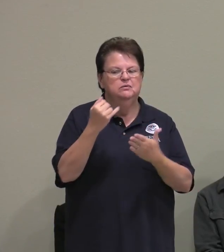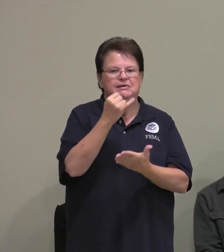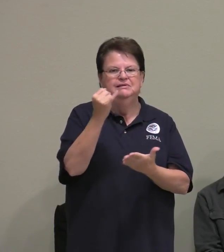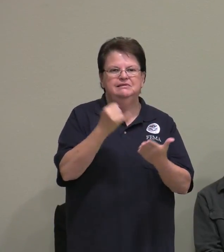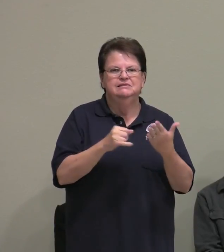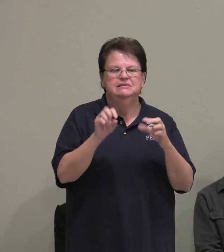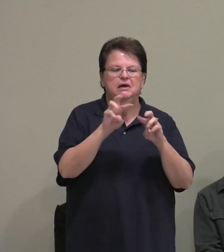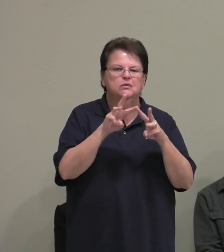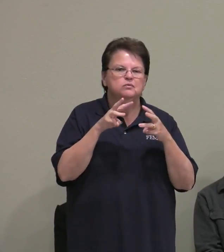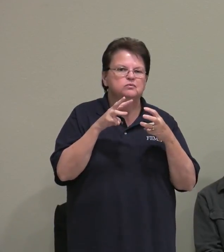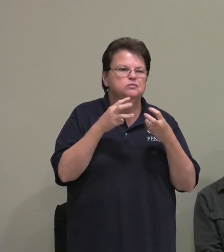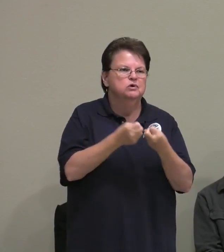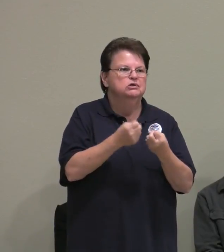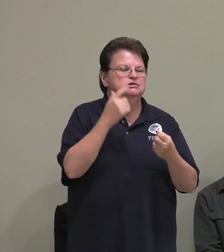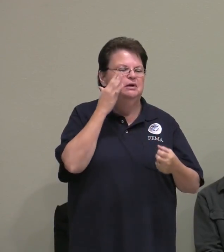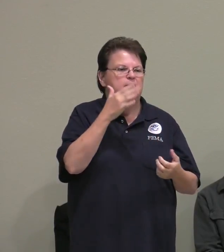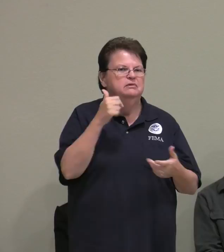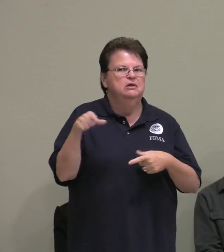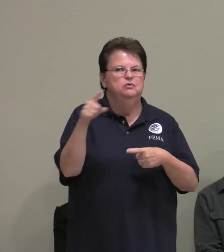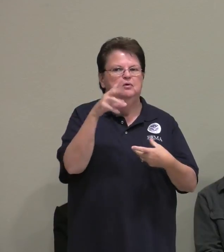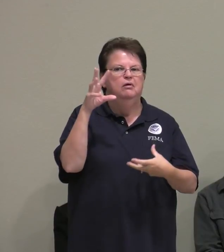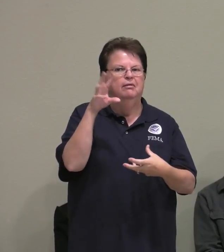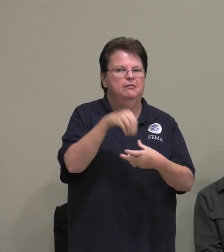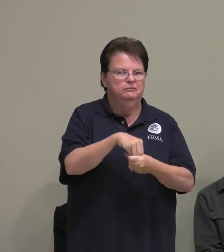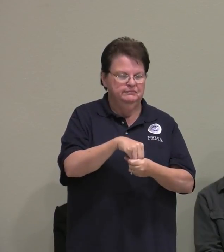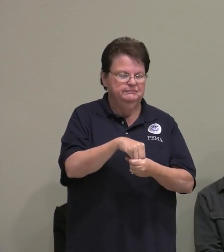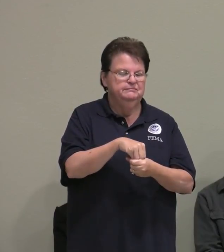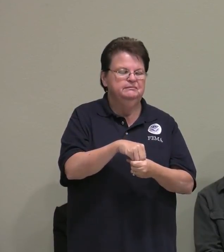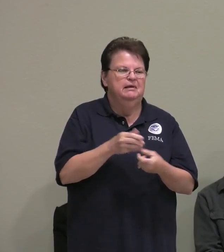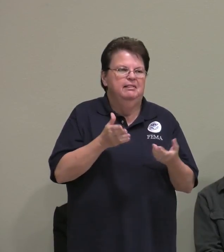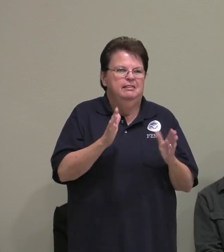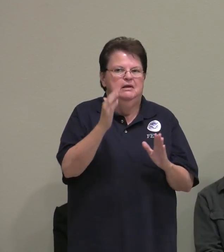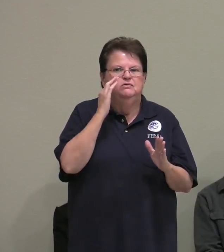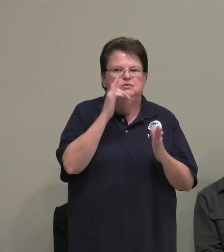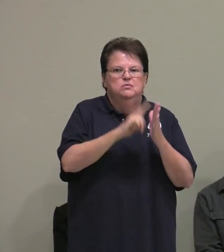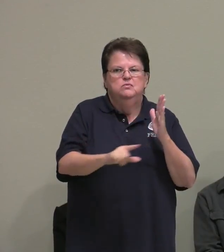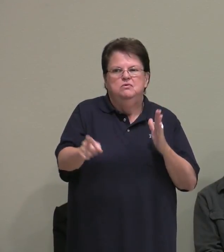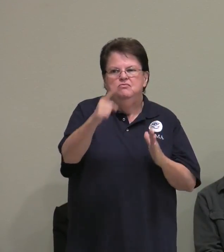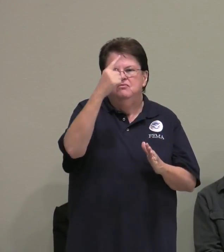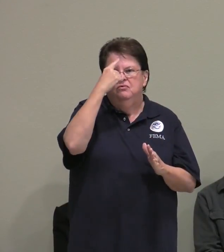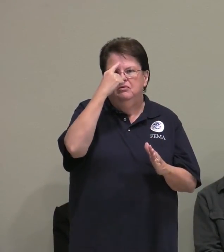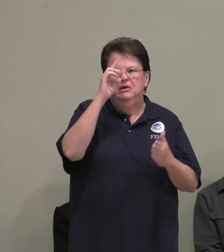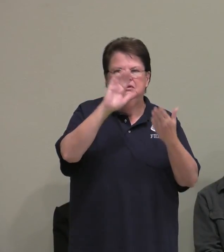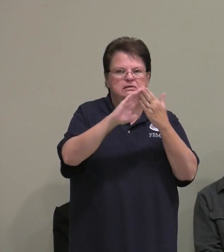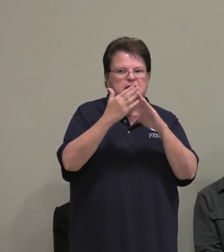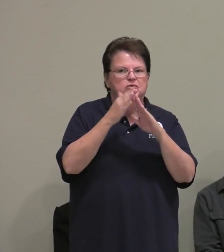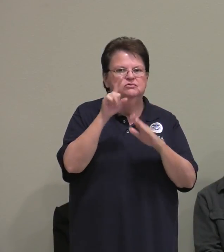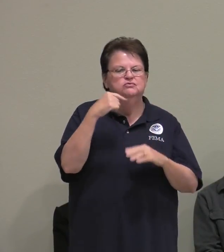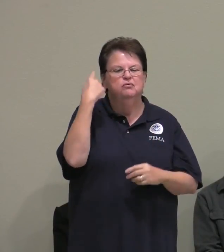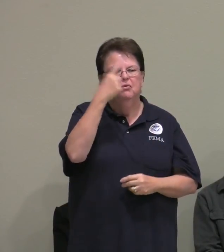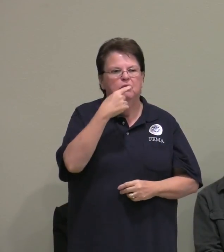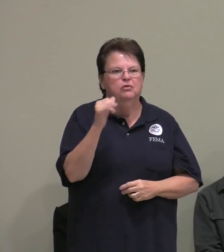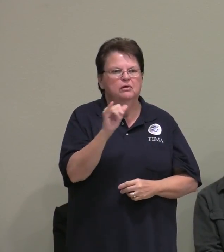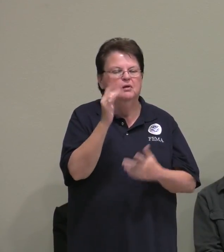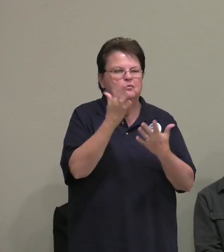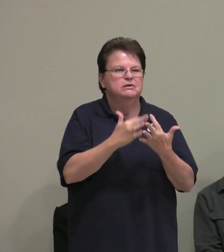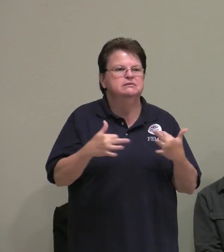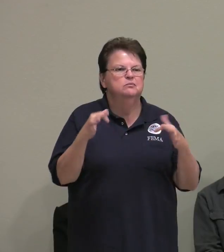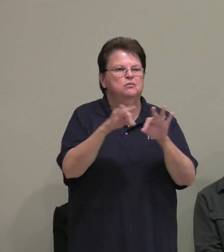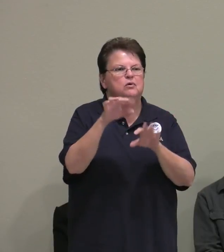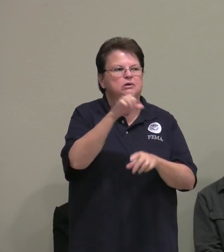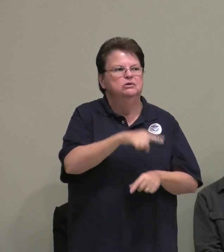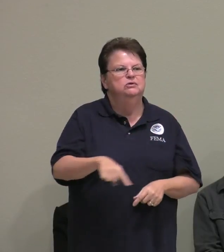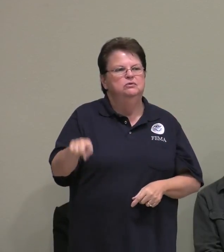workshops that you all can participate in and let us know what you think the town should look like and what's important to you.